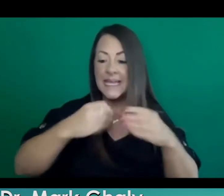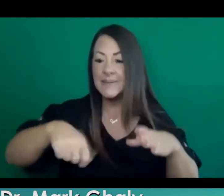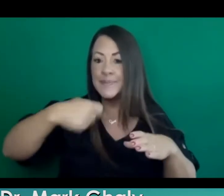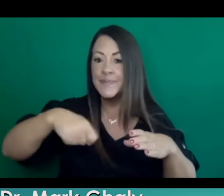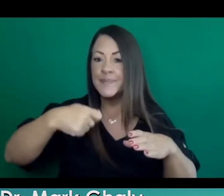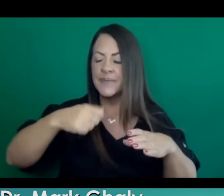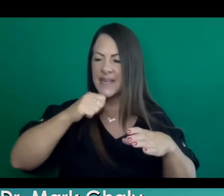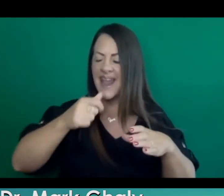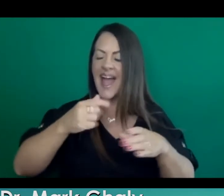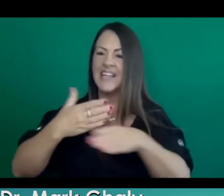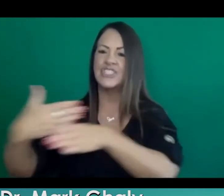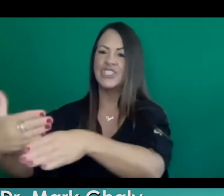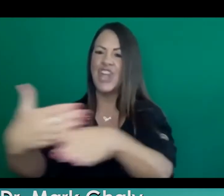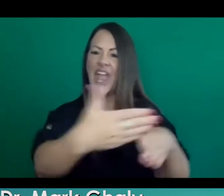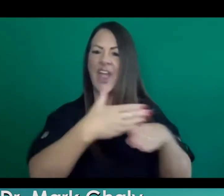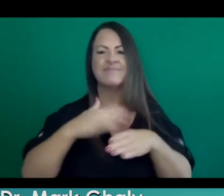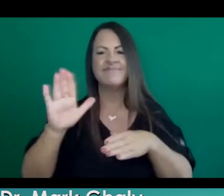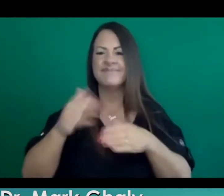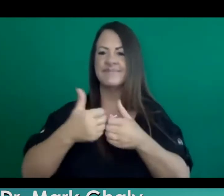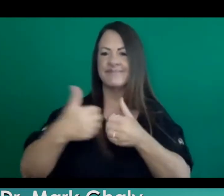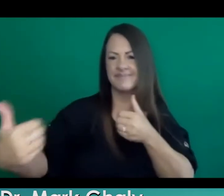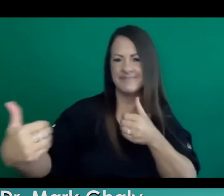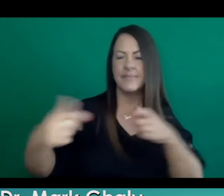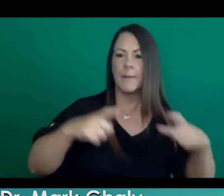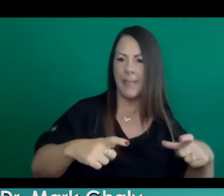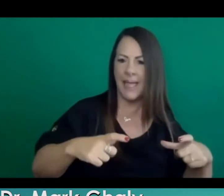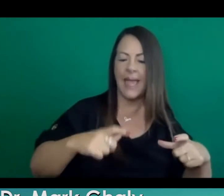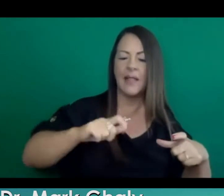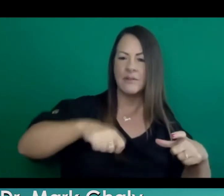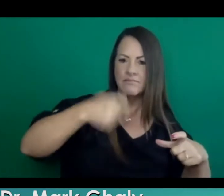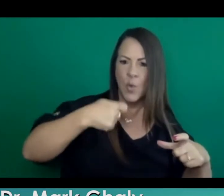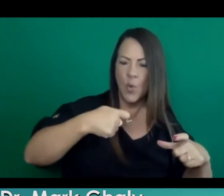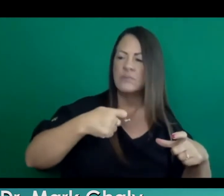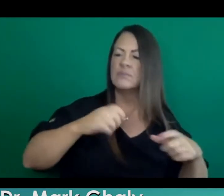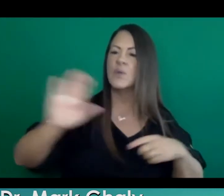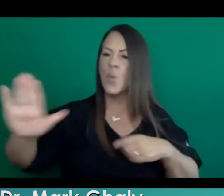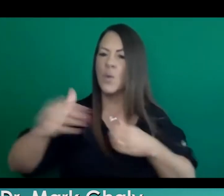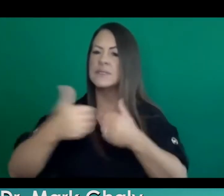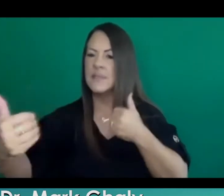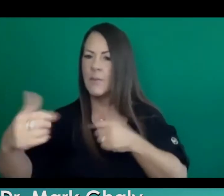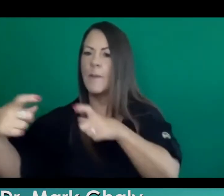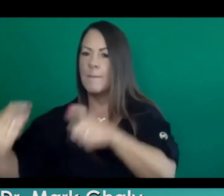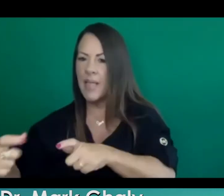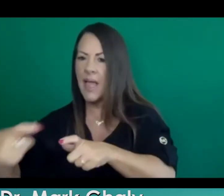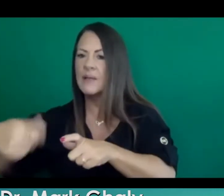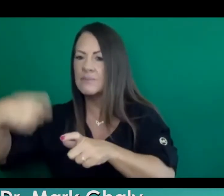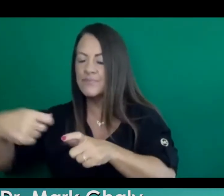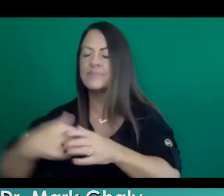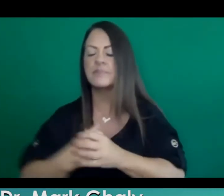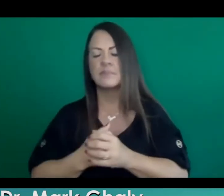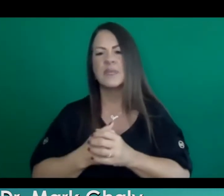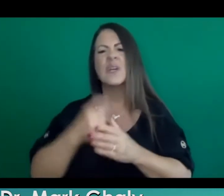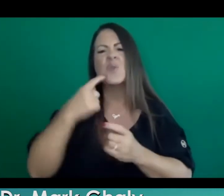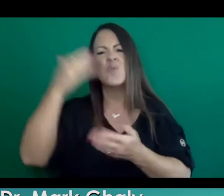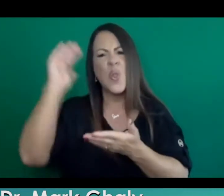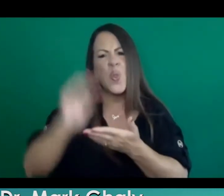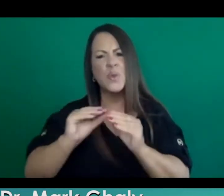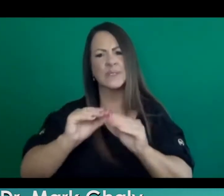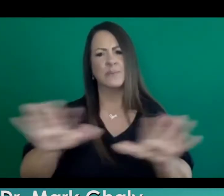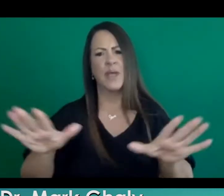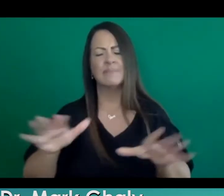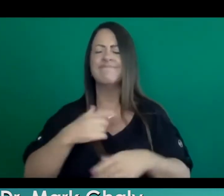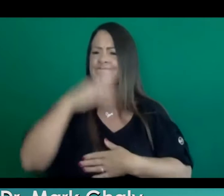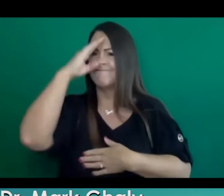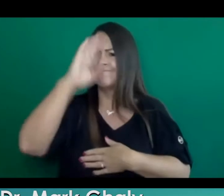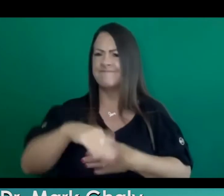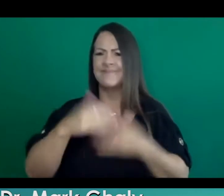plates, and other things, so that we minimize transmission as much as we can. We know this is a stressful and hard time for